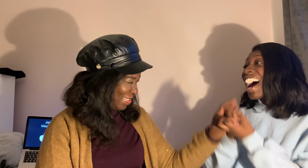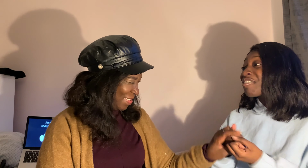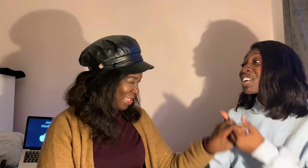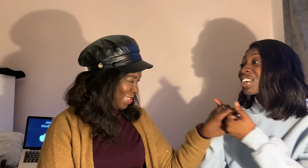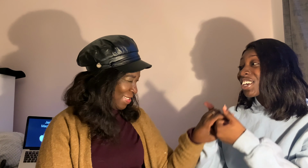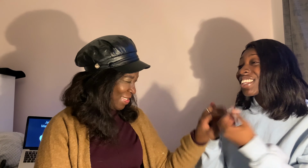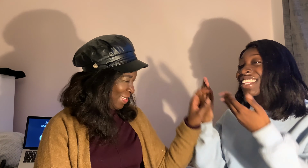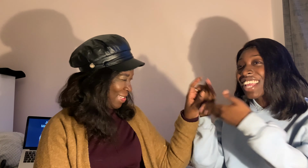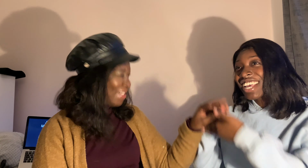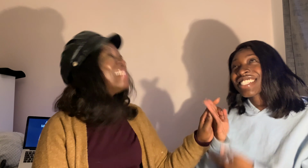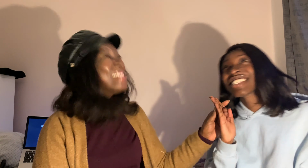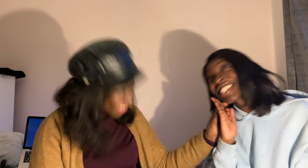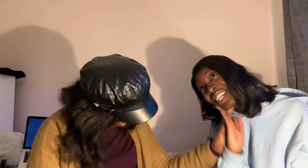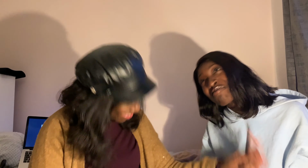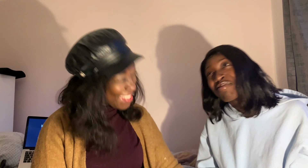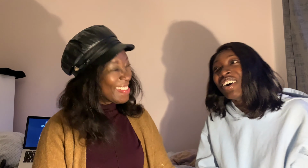Have a good night's sleep.